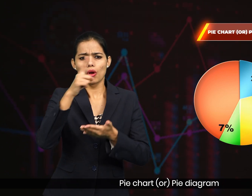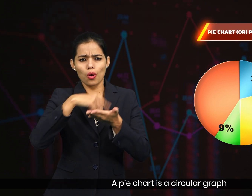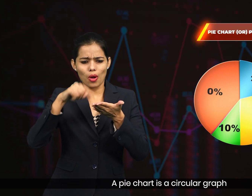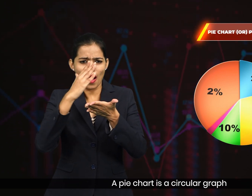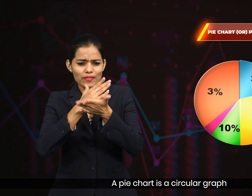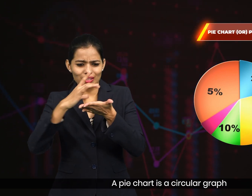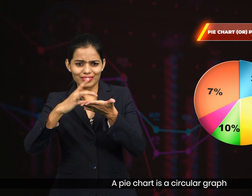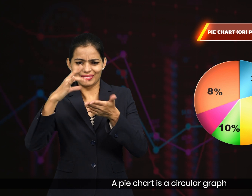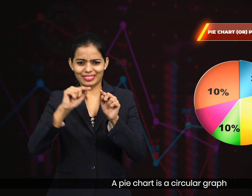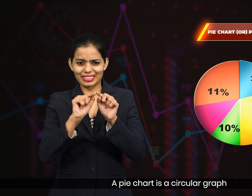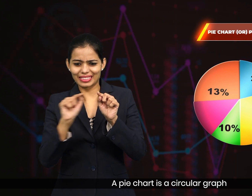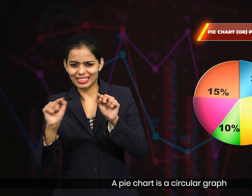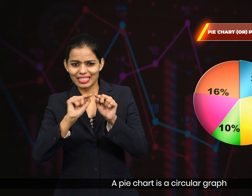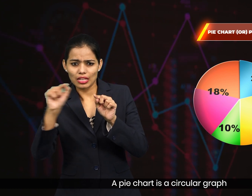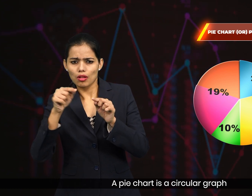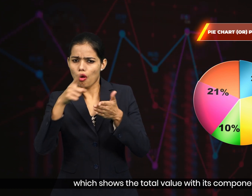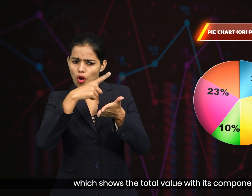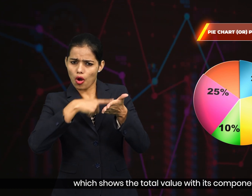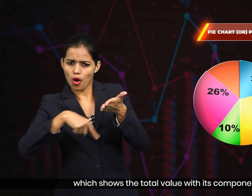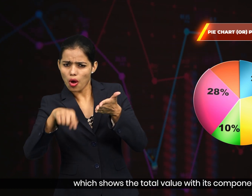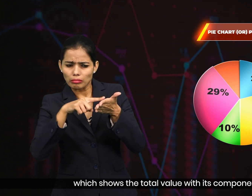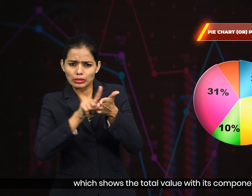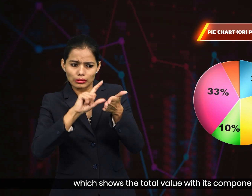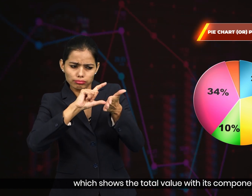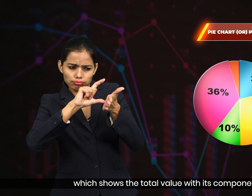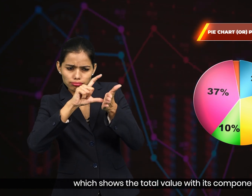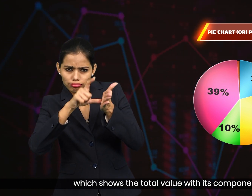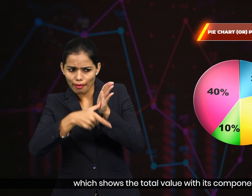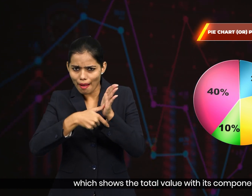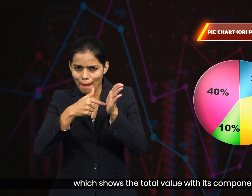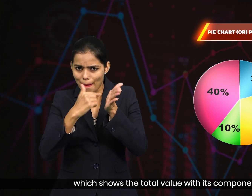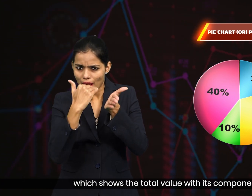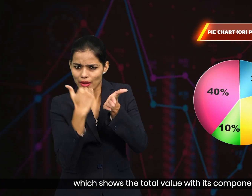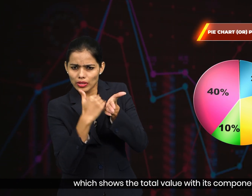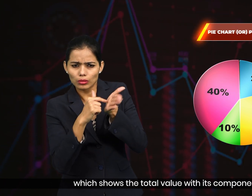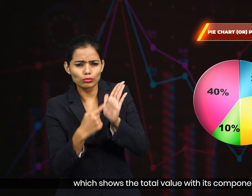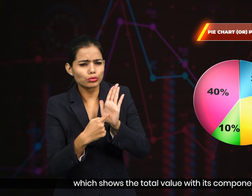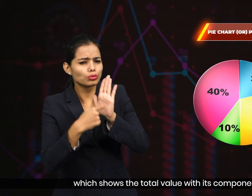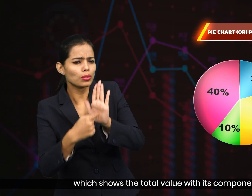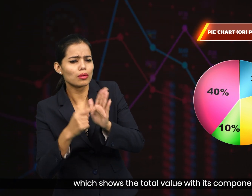A pie chart is a circular graph which shows the total value with its components.